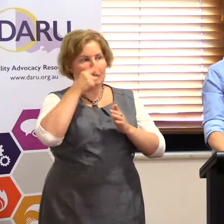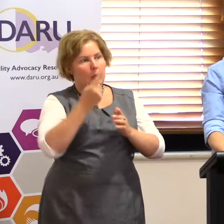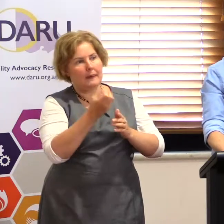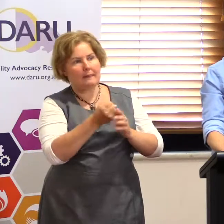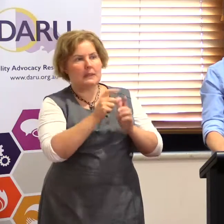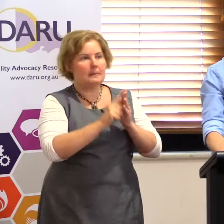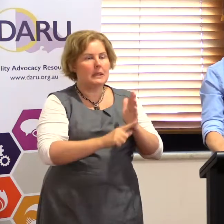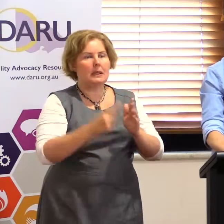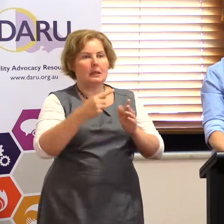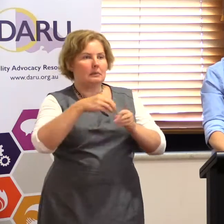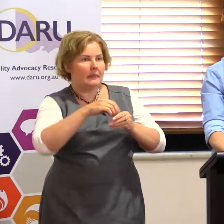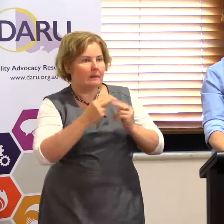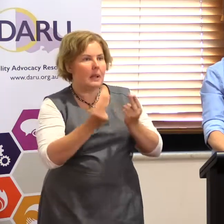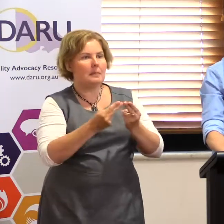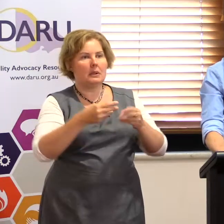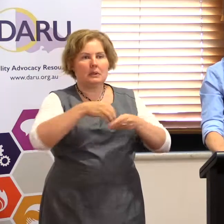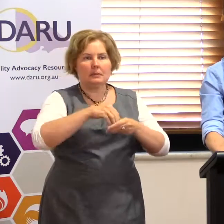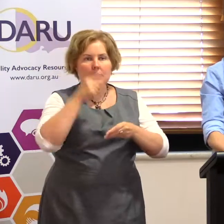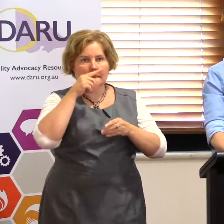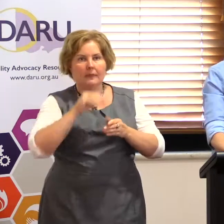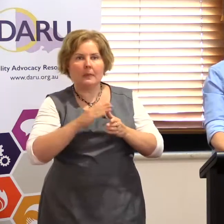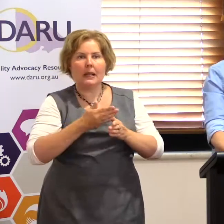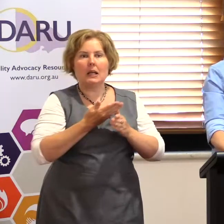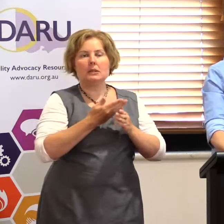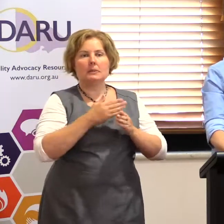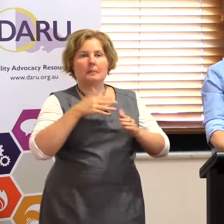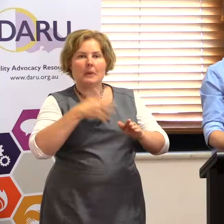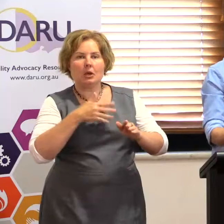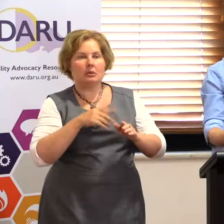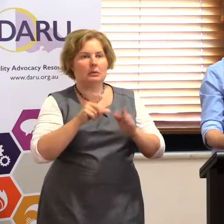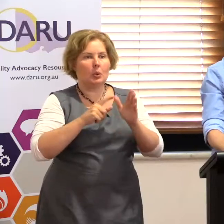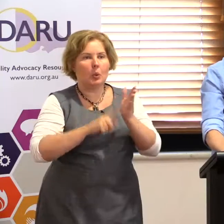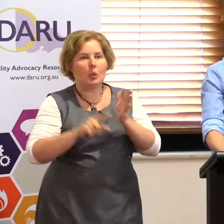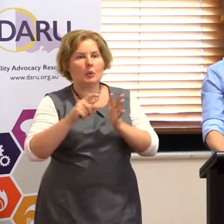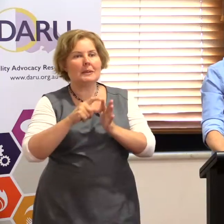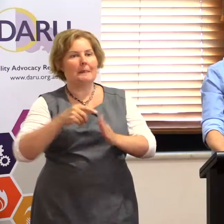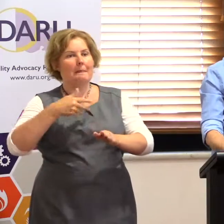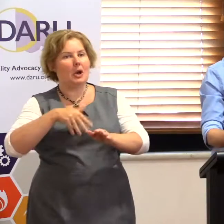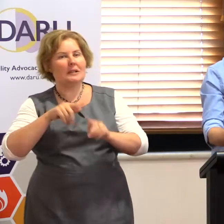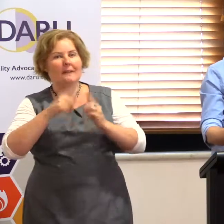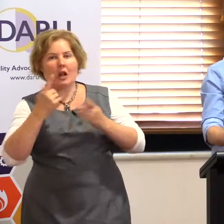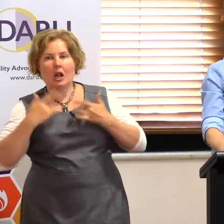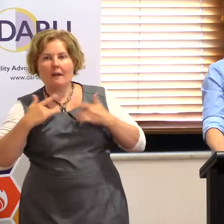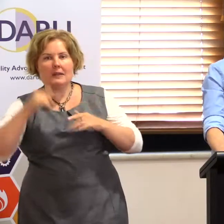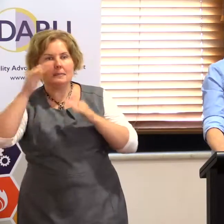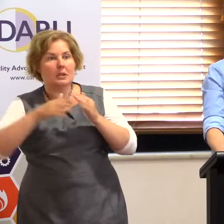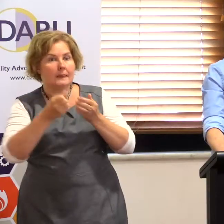families, including people from Aboriginal backgrounds, culturally diverse backgrounds, and different life experiences. So